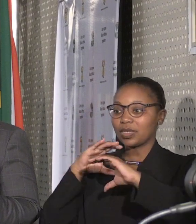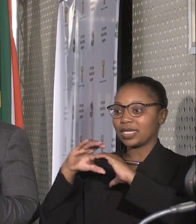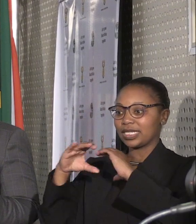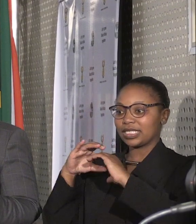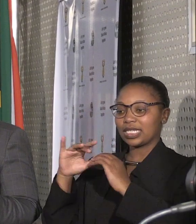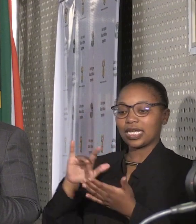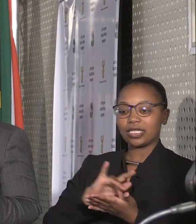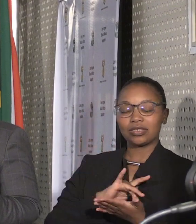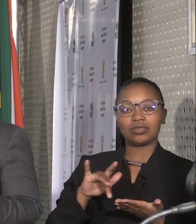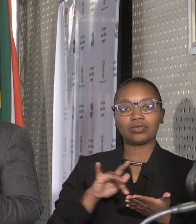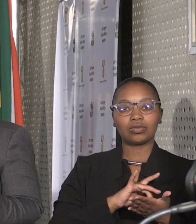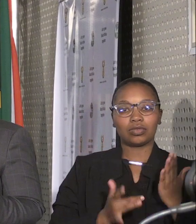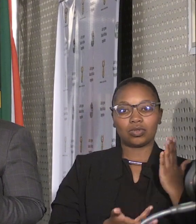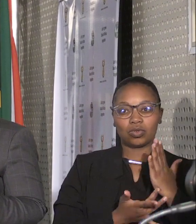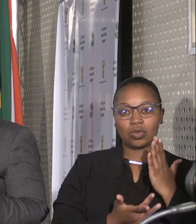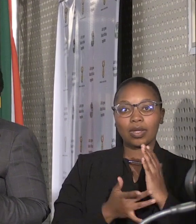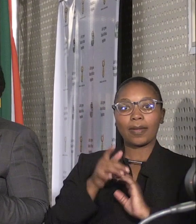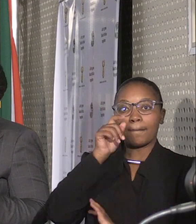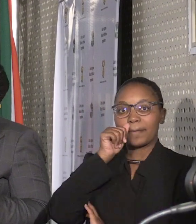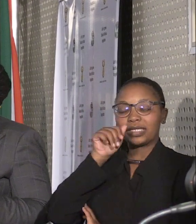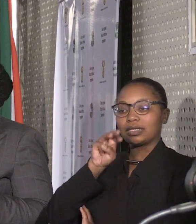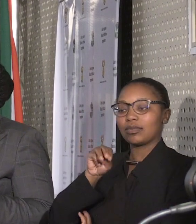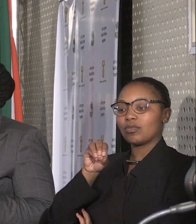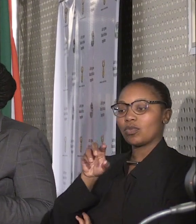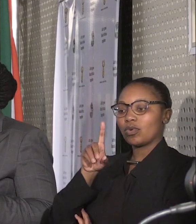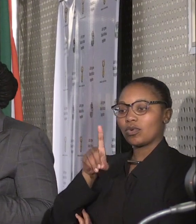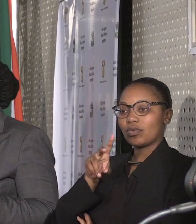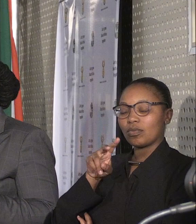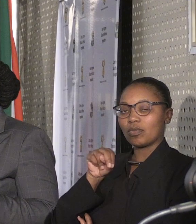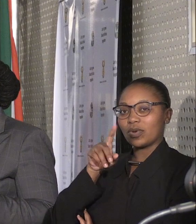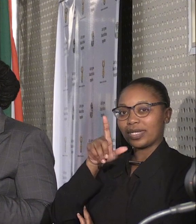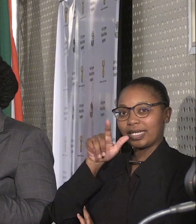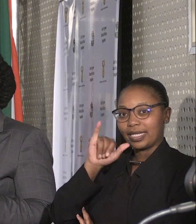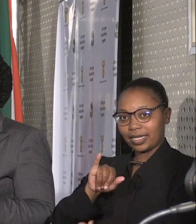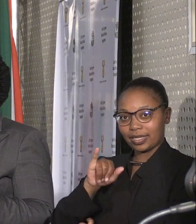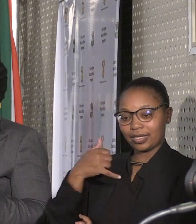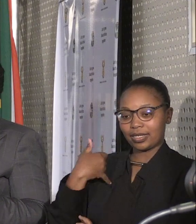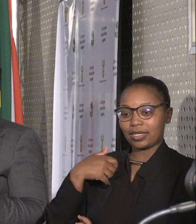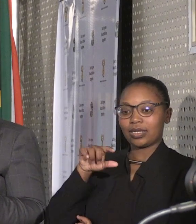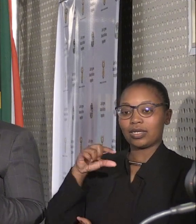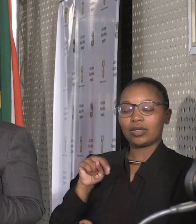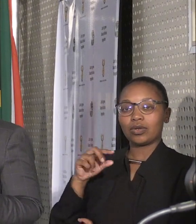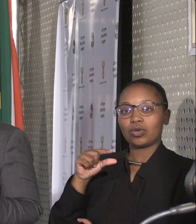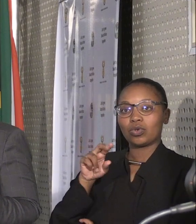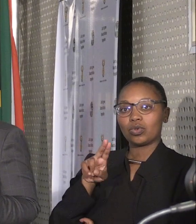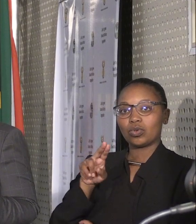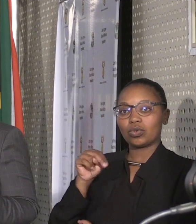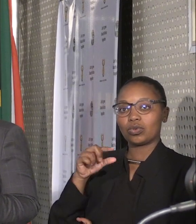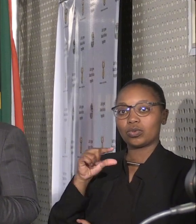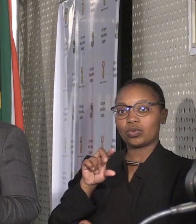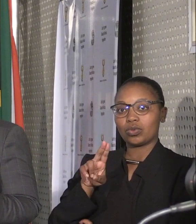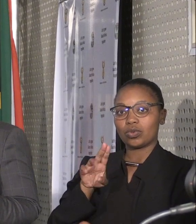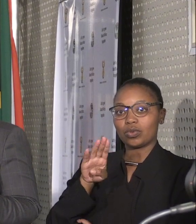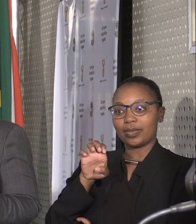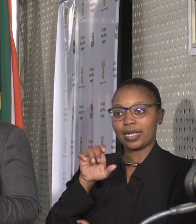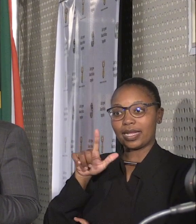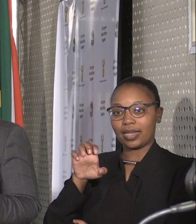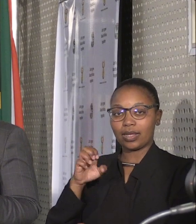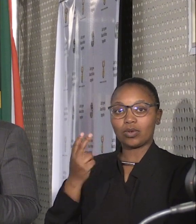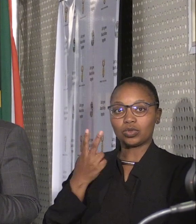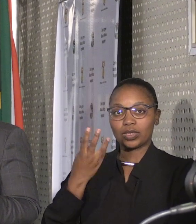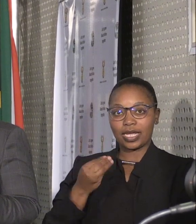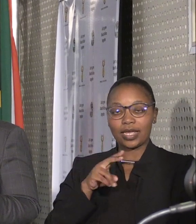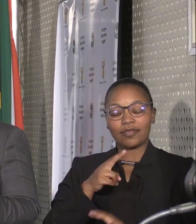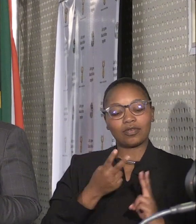Mr. Mondli Ngungubele. They are also joined by the CEOs of the two entities, which is the